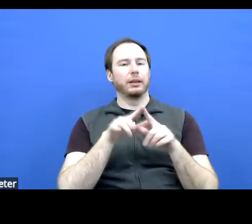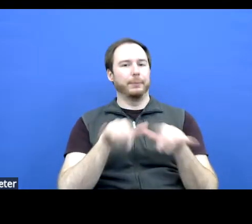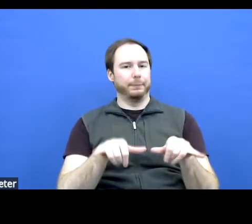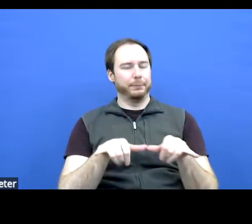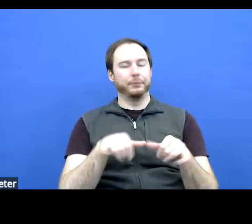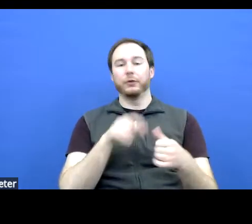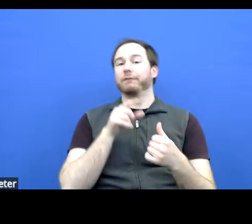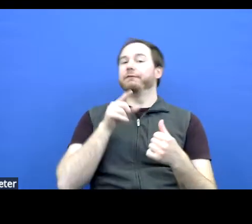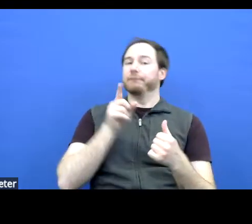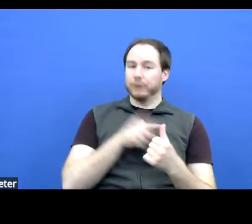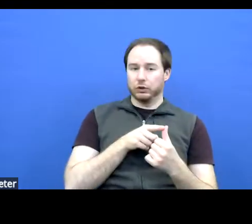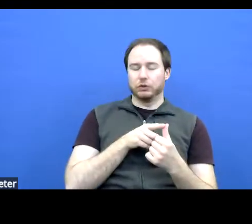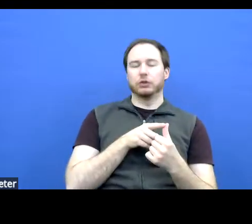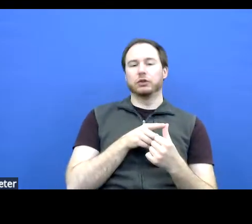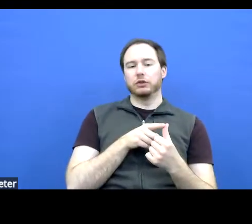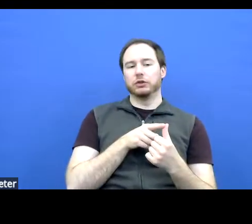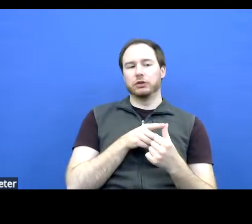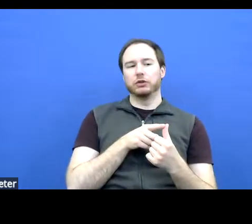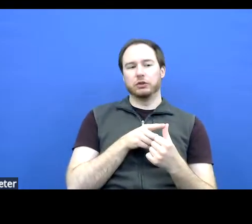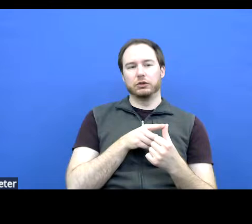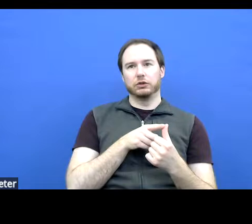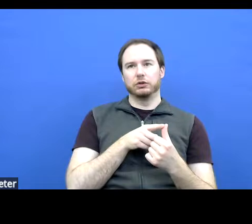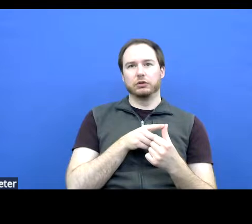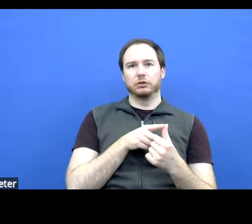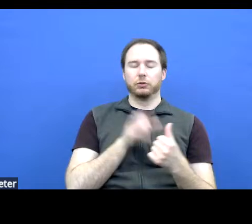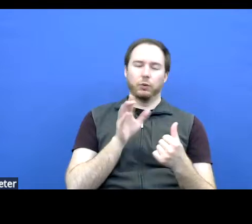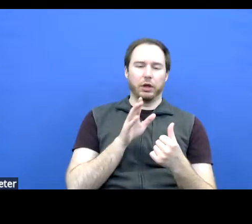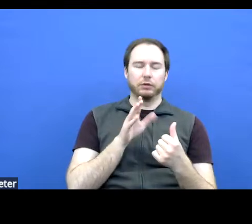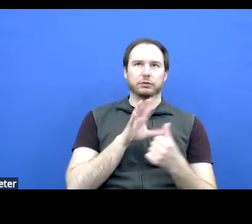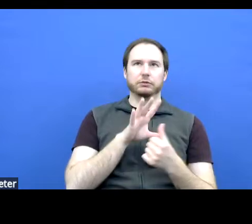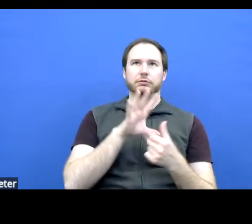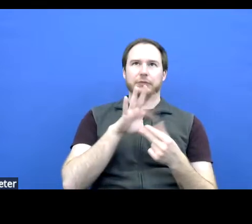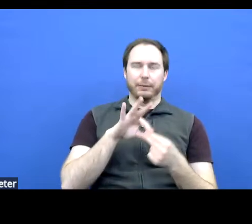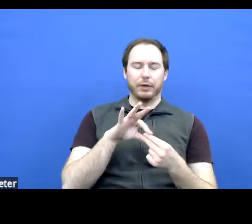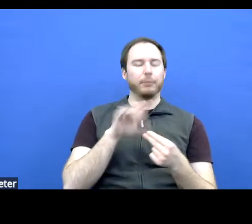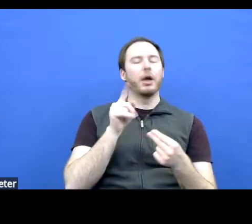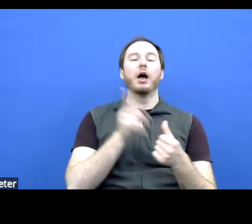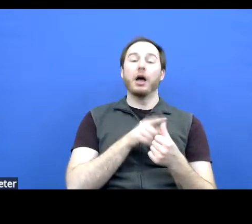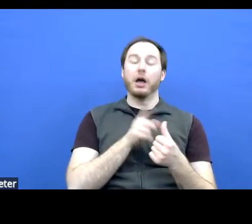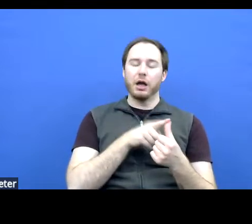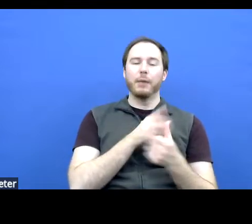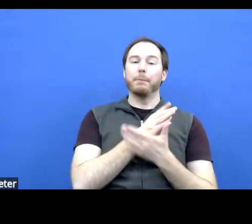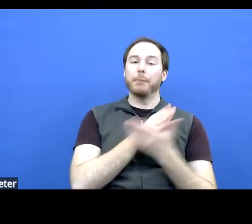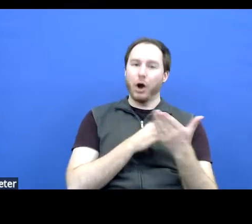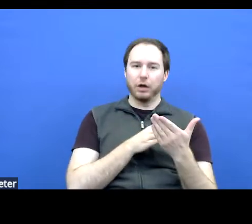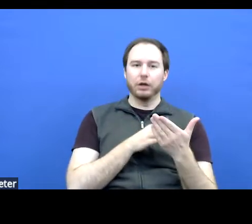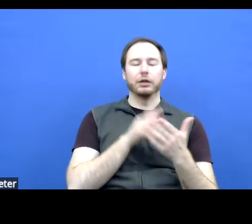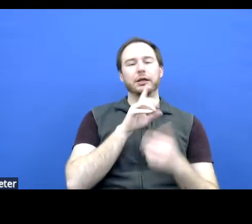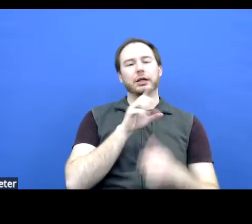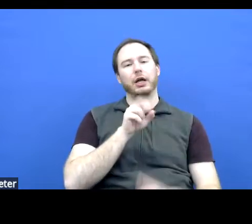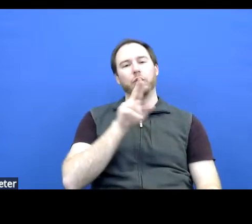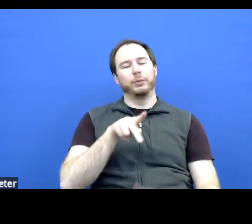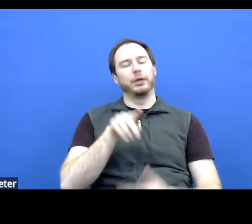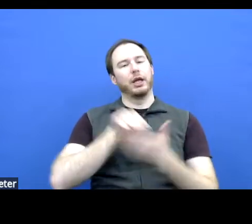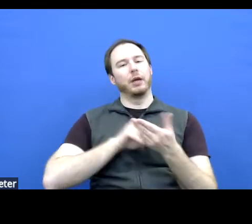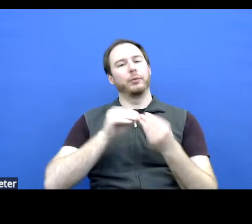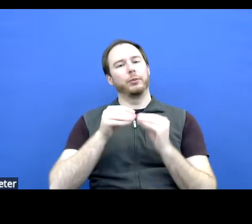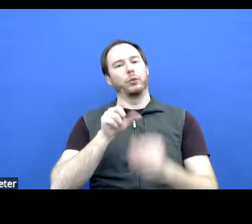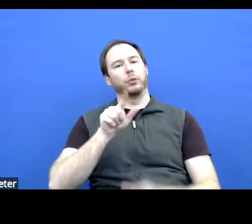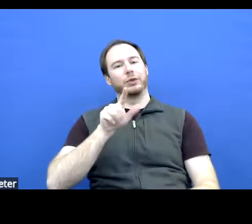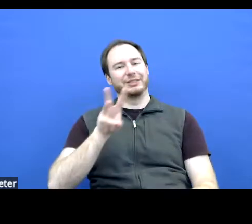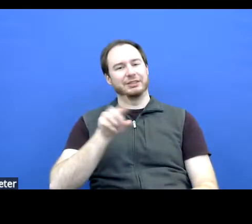So first up is, or again, we'll be doing them all at the same time, but the first application is special use permit application number